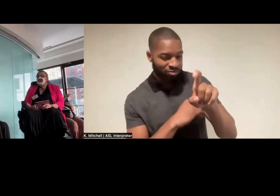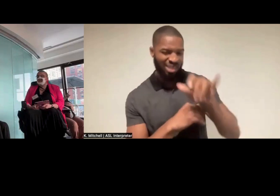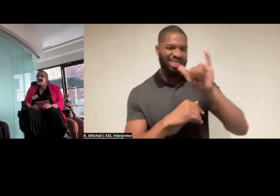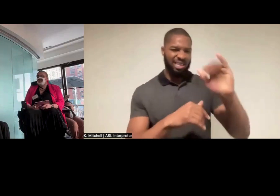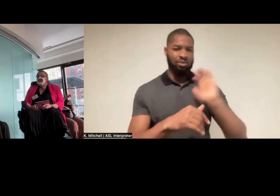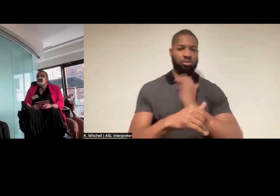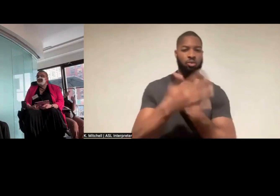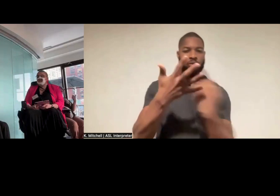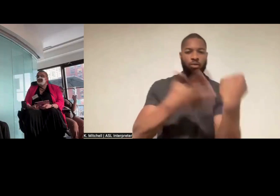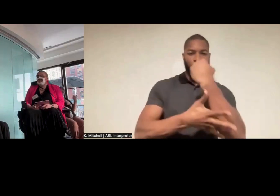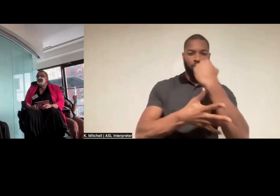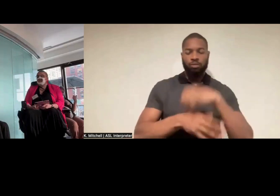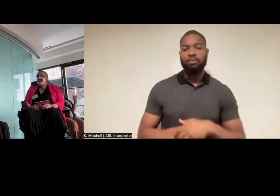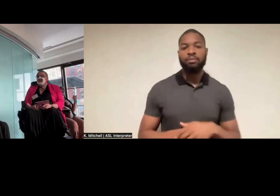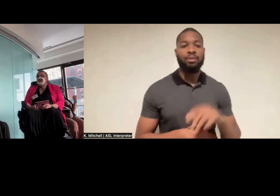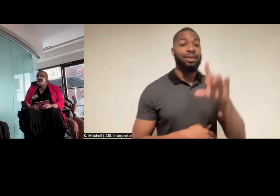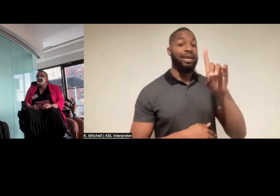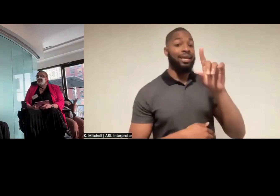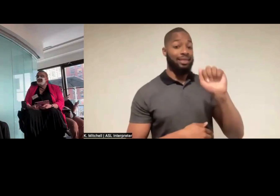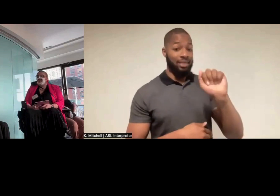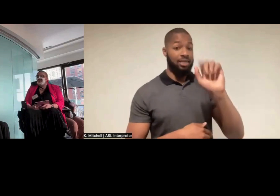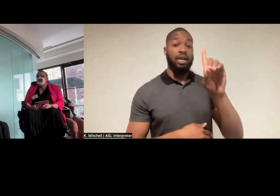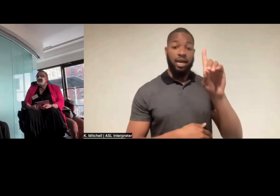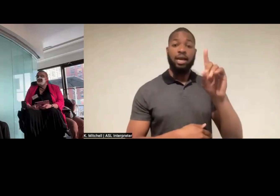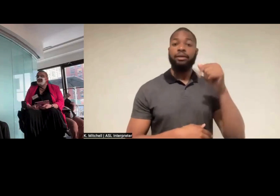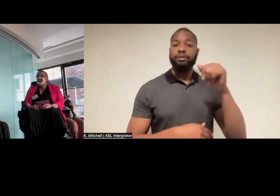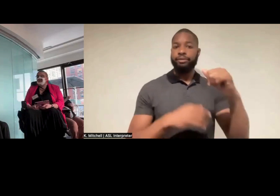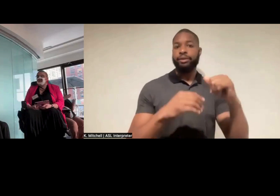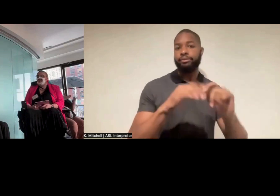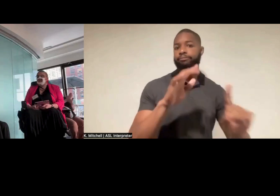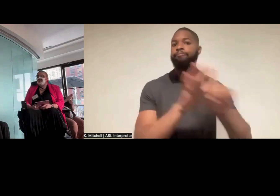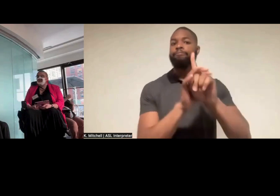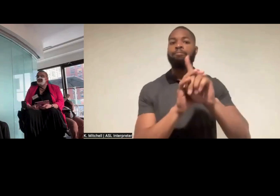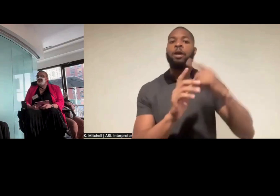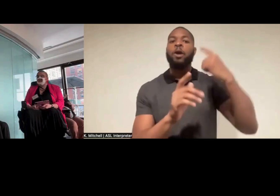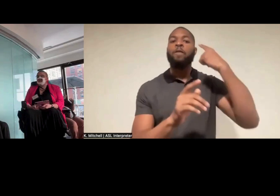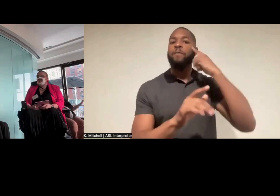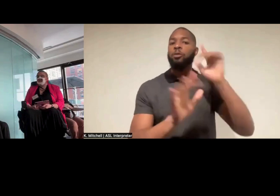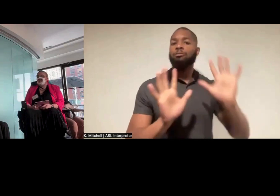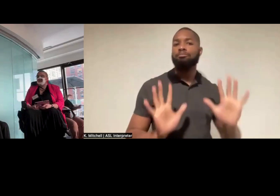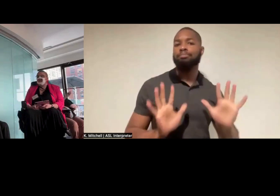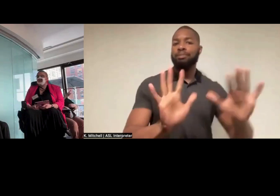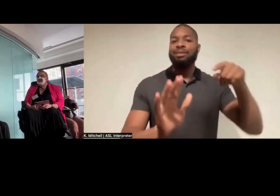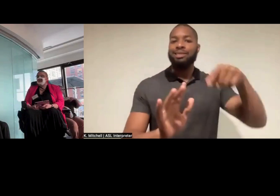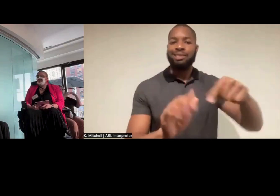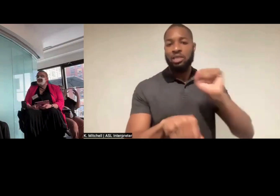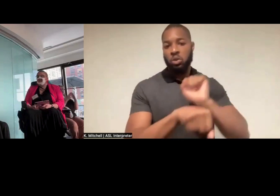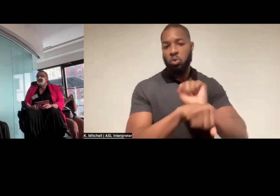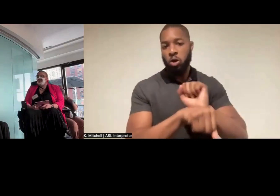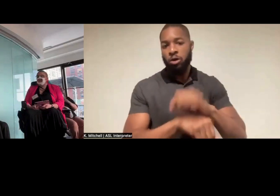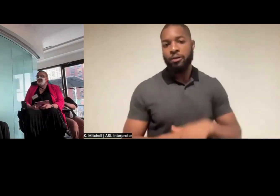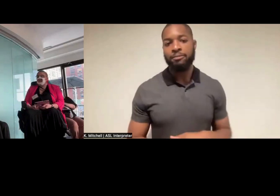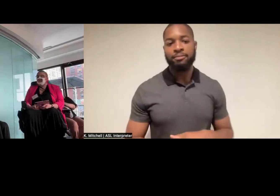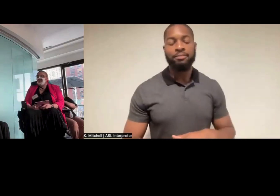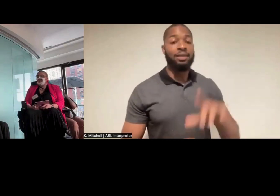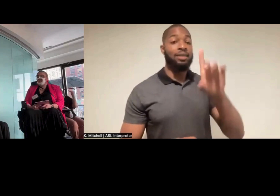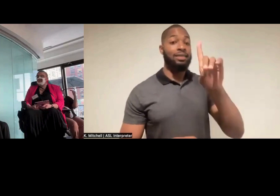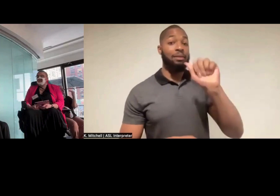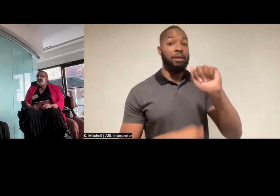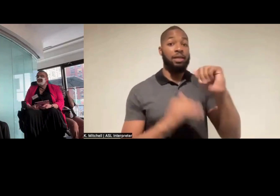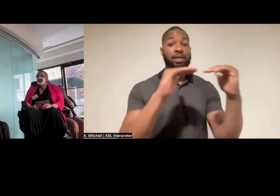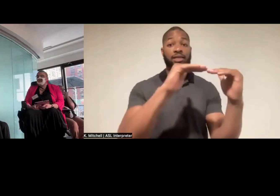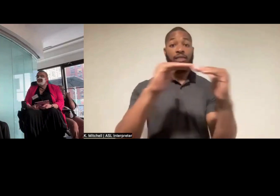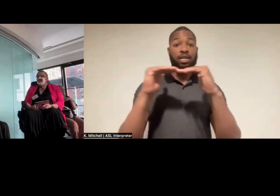out of the disability rights movement, but disability justice that developed, I think, in the